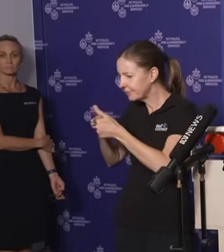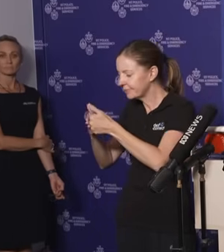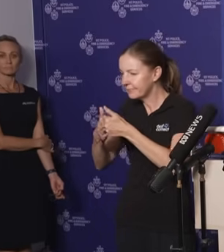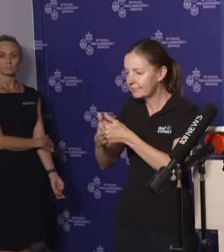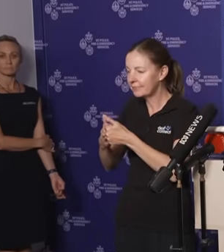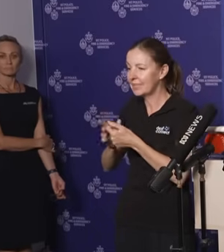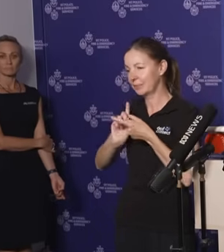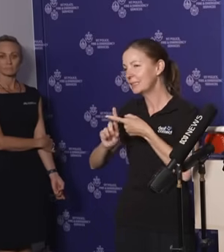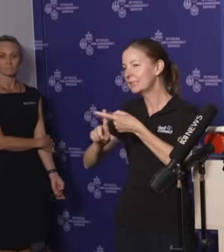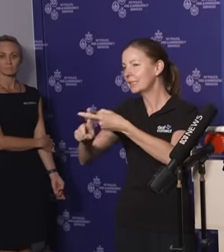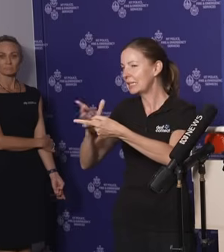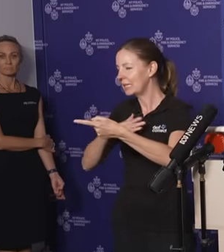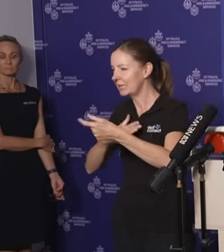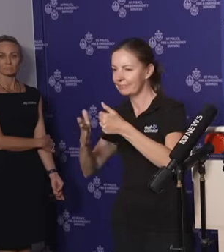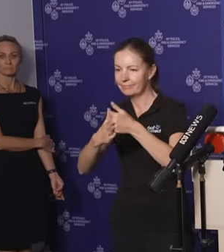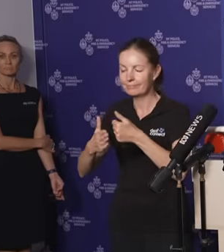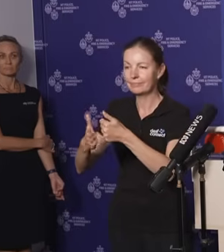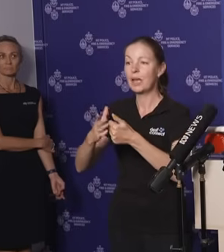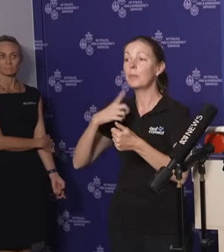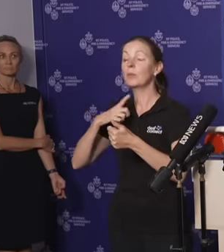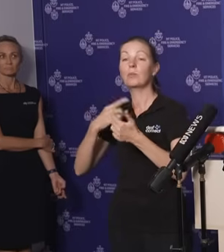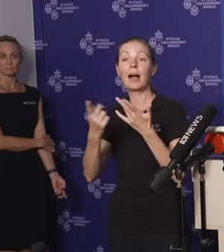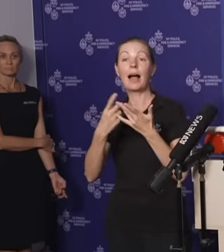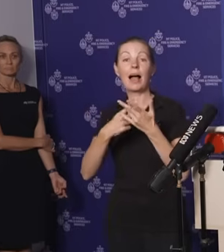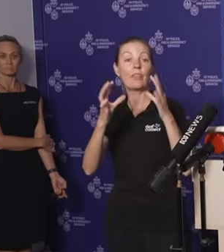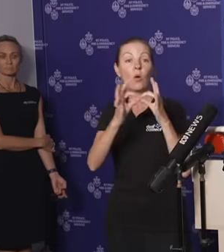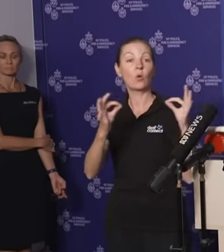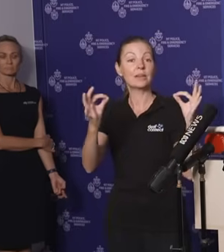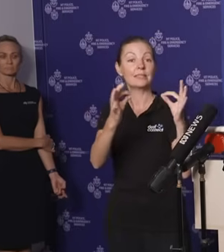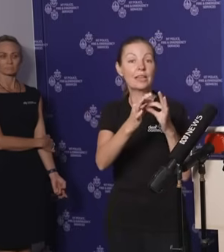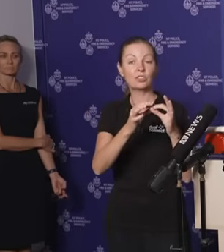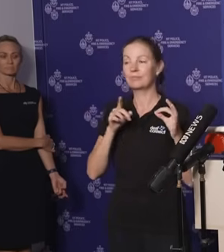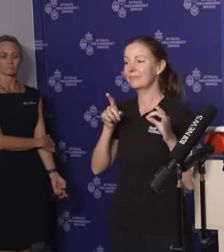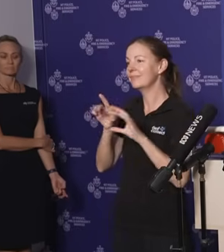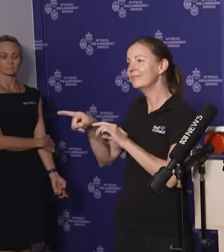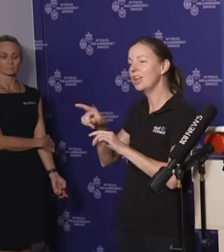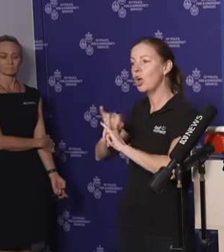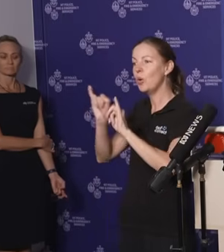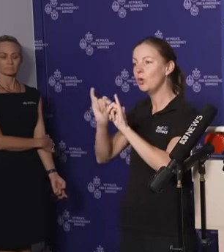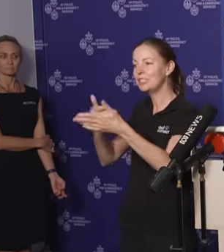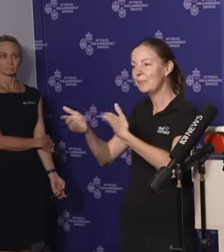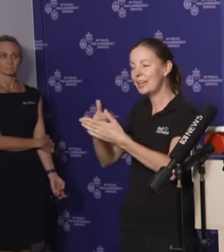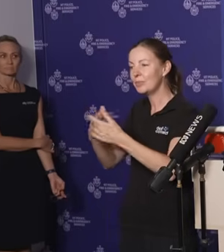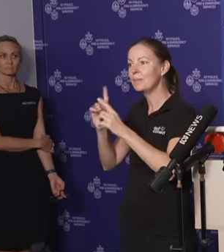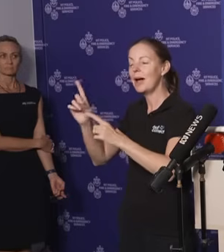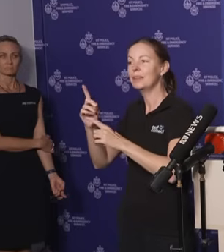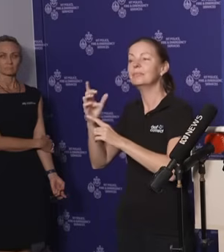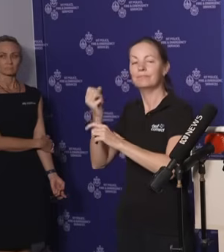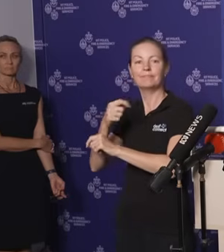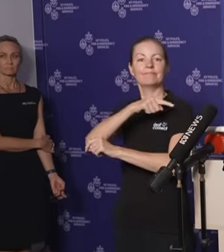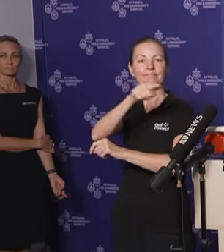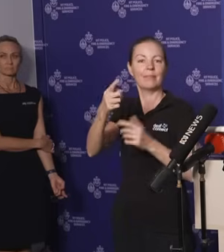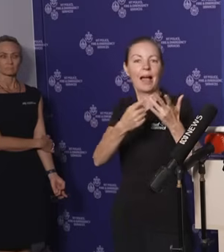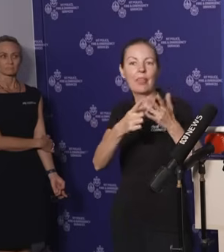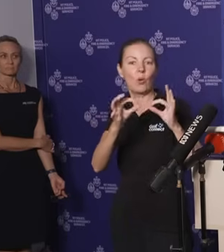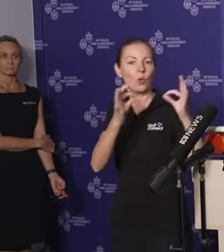space, because not all of the other organisations that are outside the emergency management realm have been brought into that conversation fully.